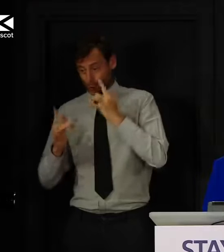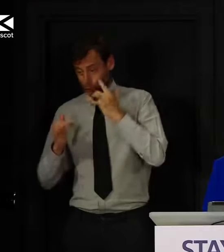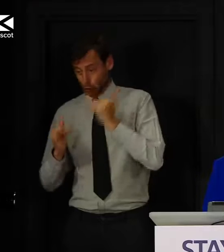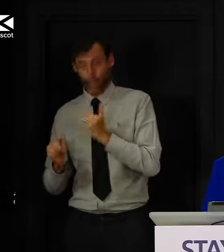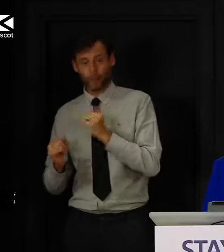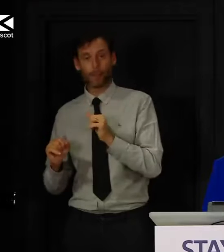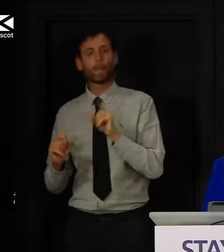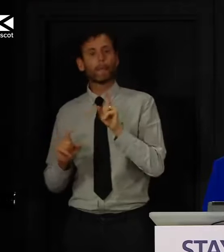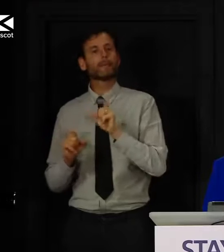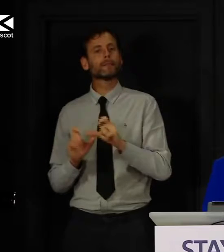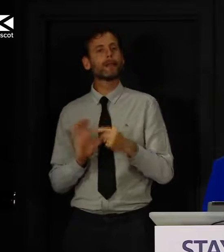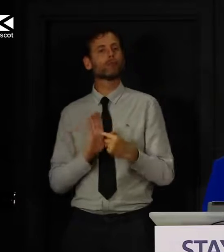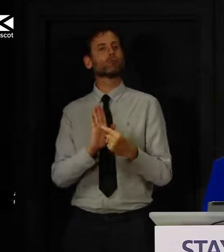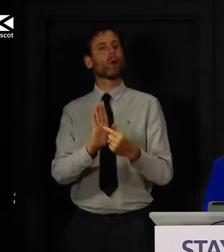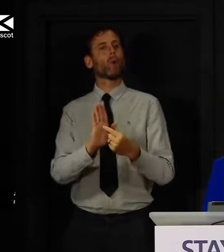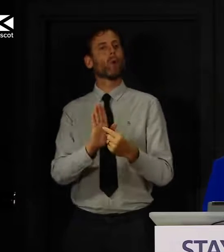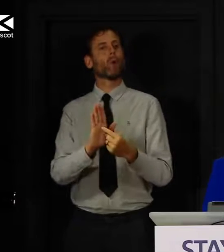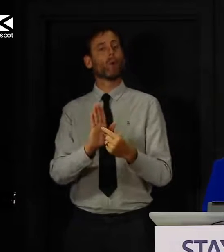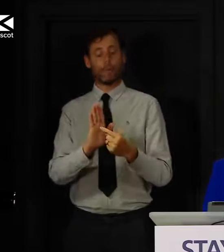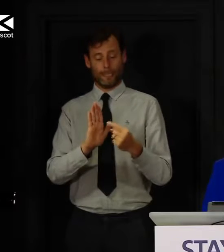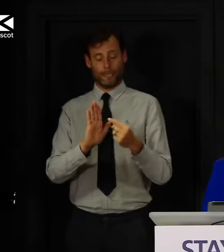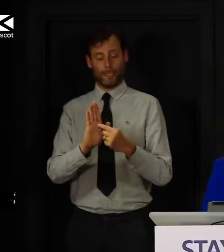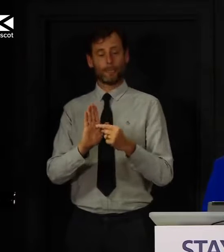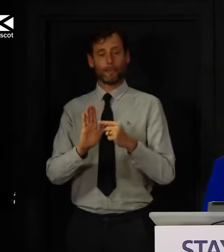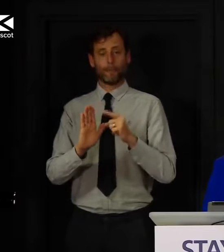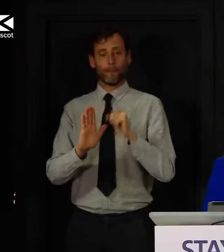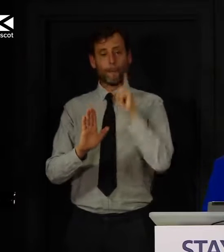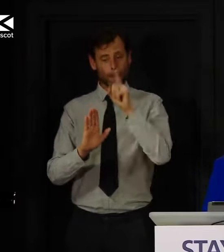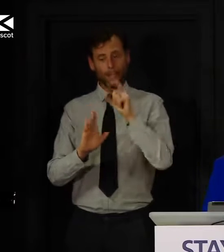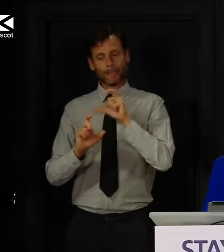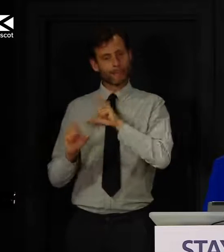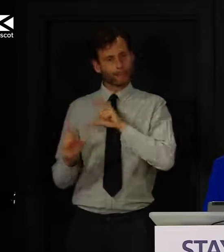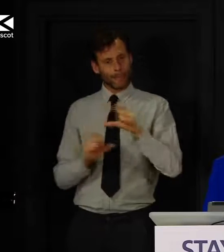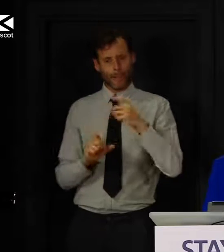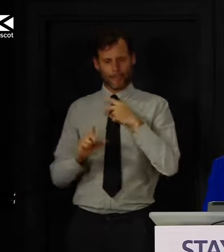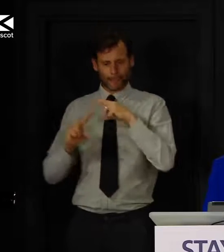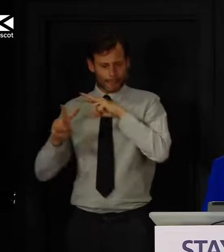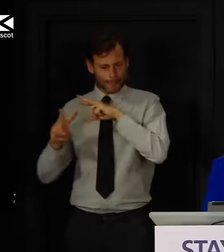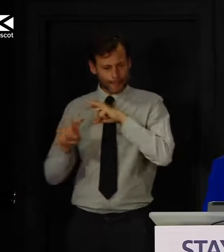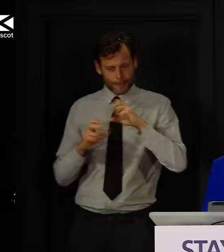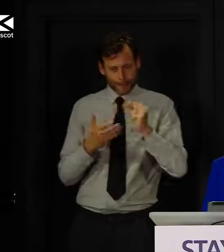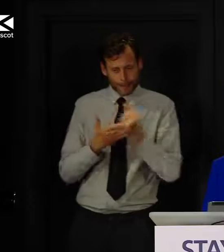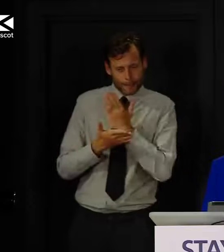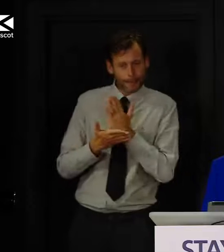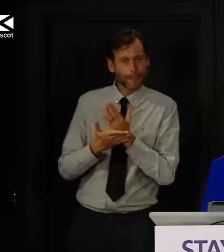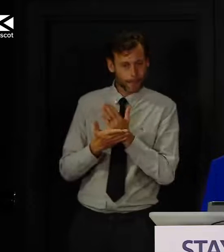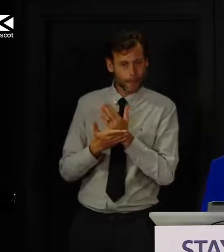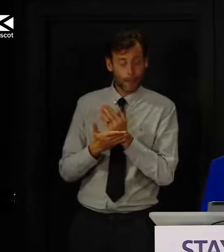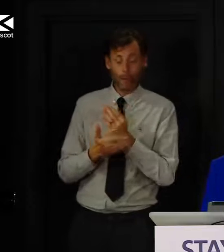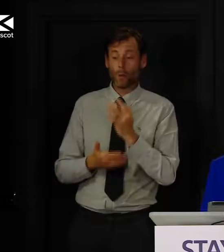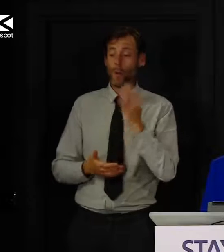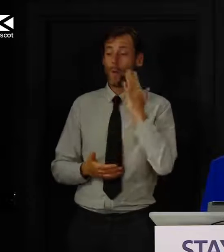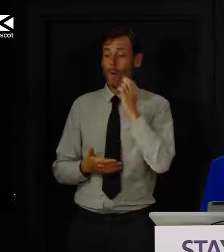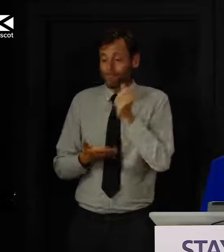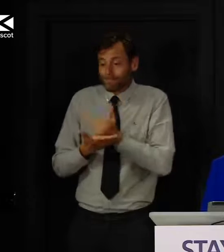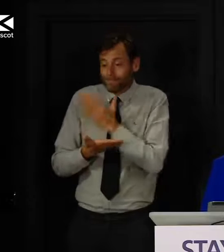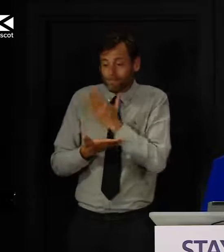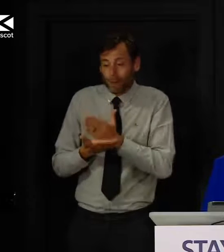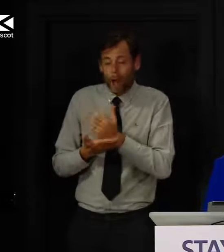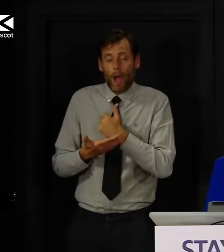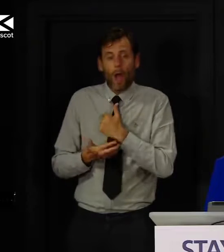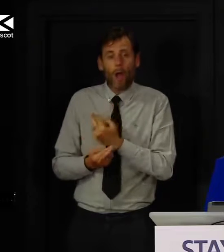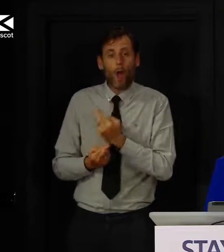validation is the important part of the work that needs to be done. Now, that validation will then be, and I hope it